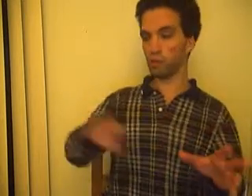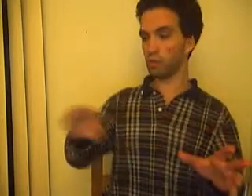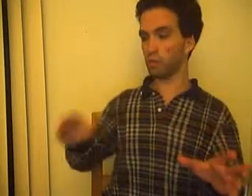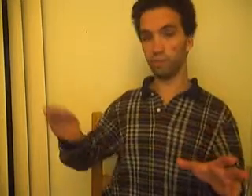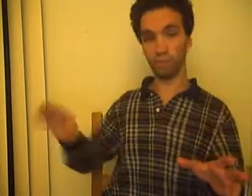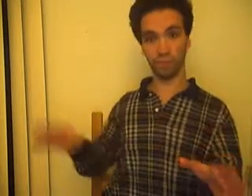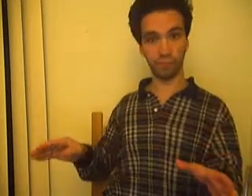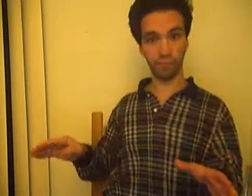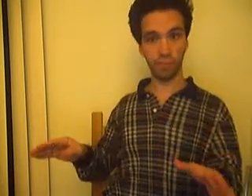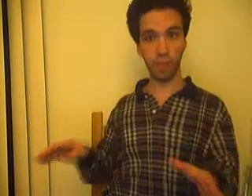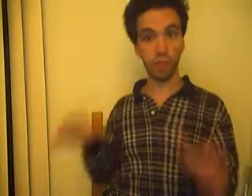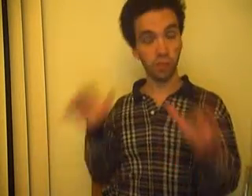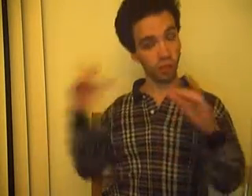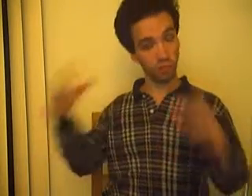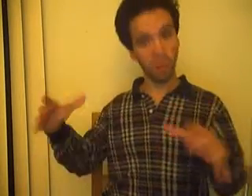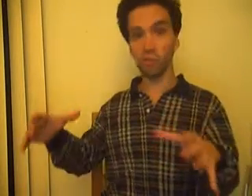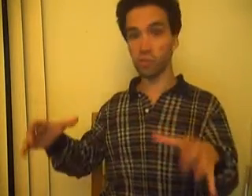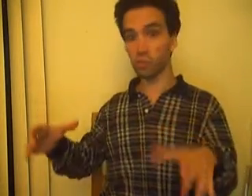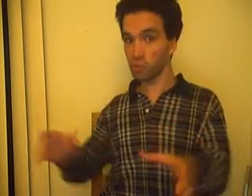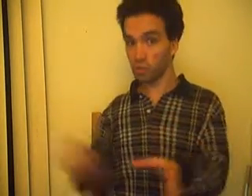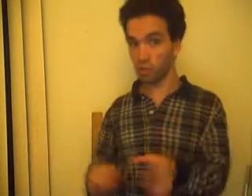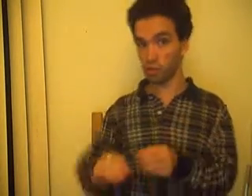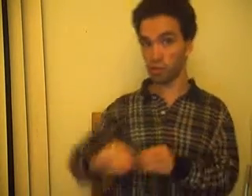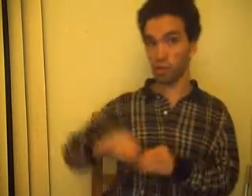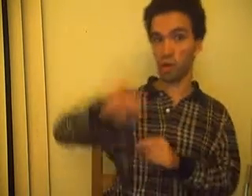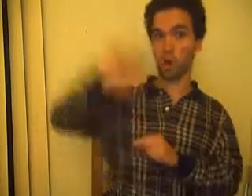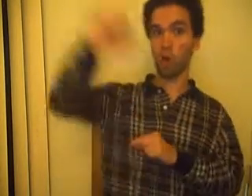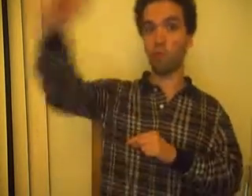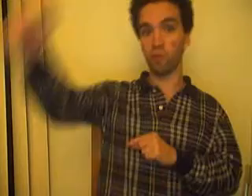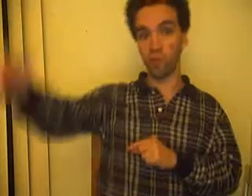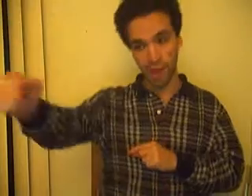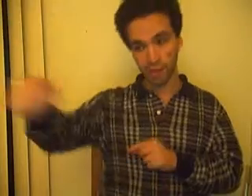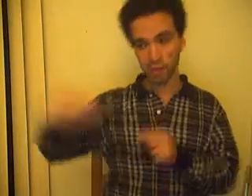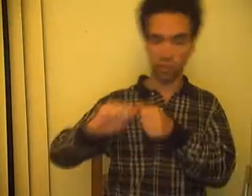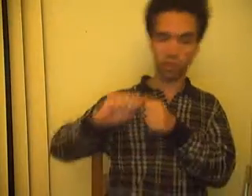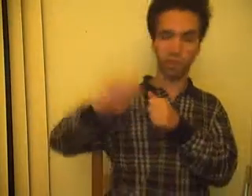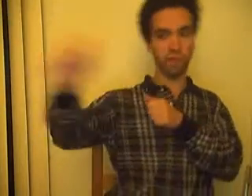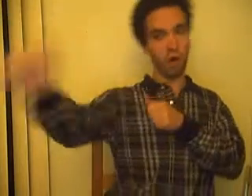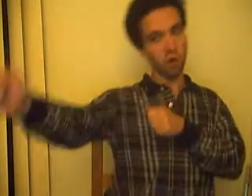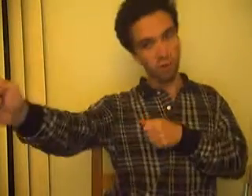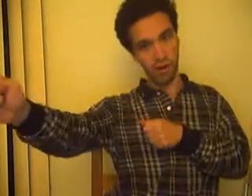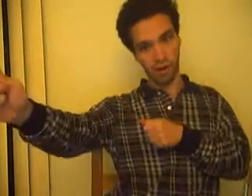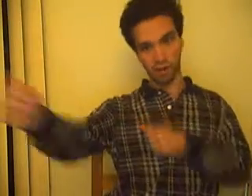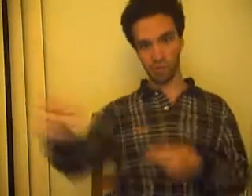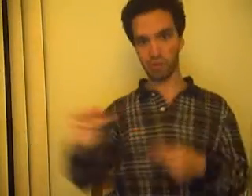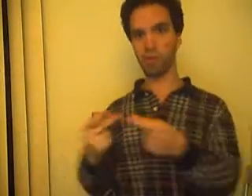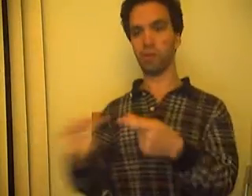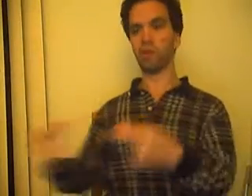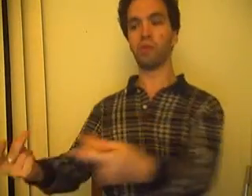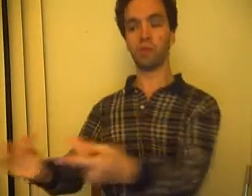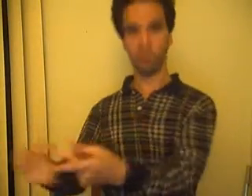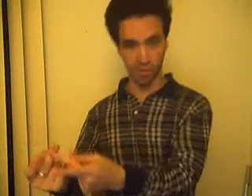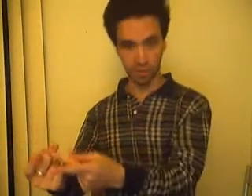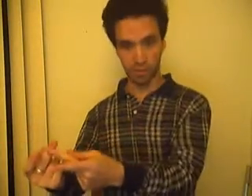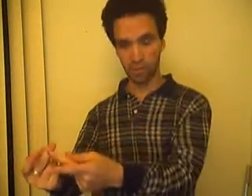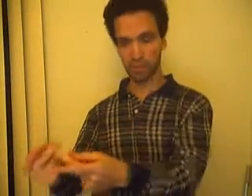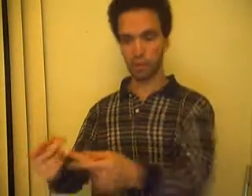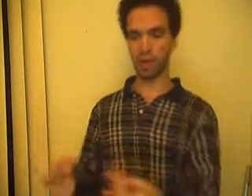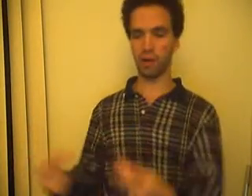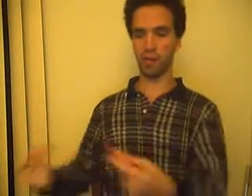hills. So in reference to those hills, over that, far away, there's a place. And I'm